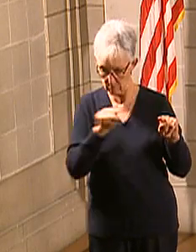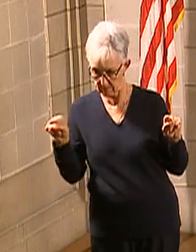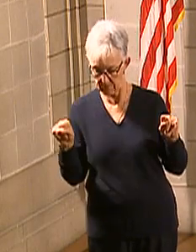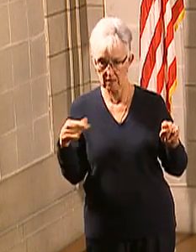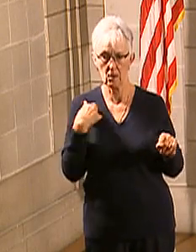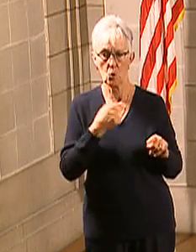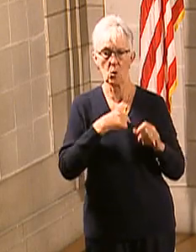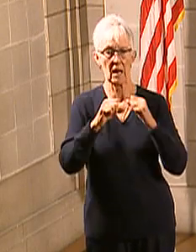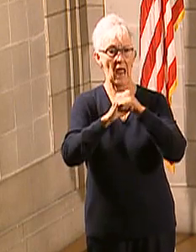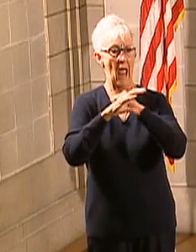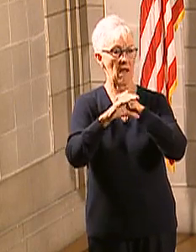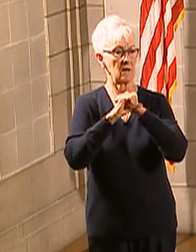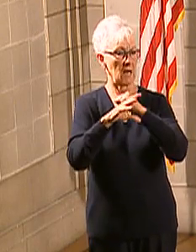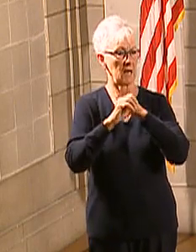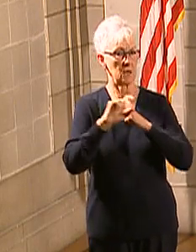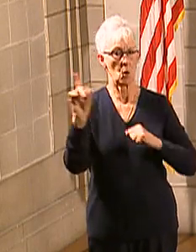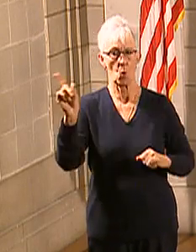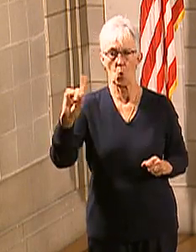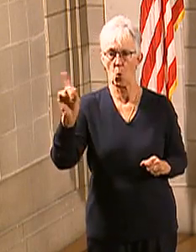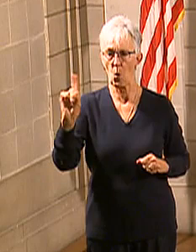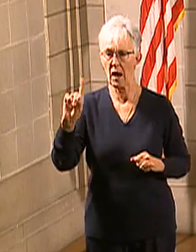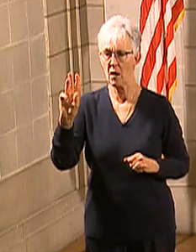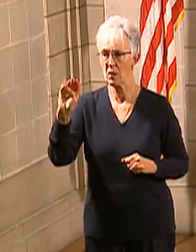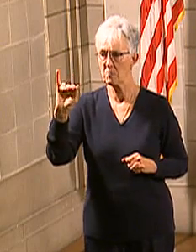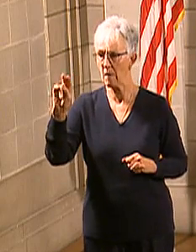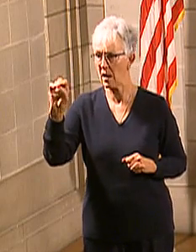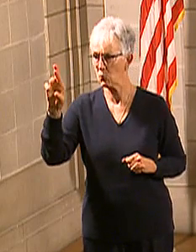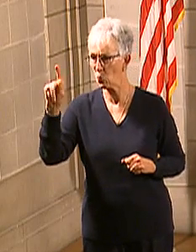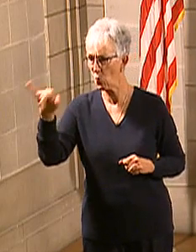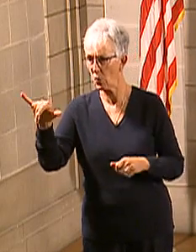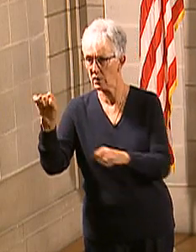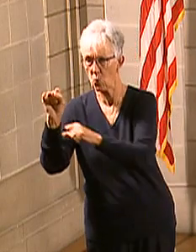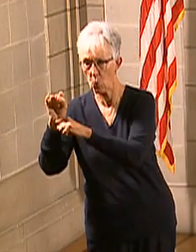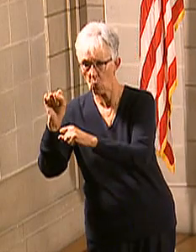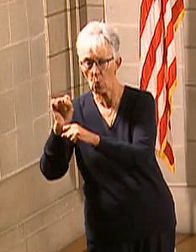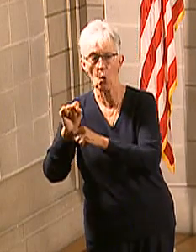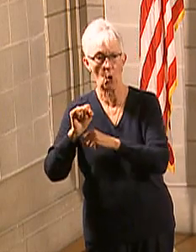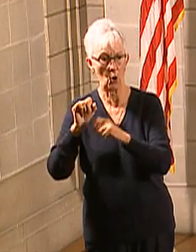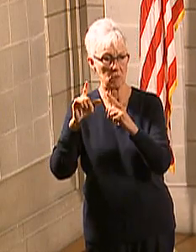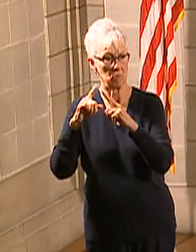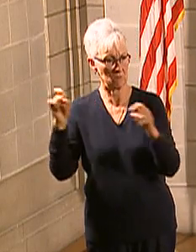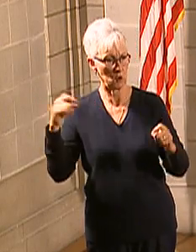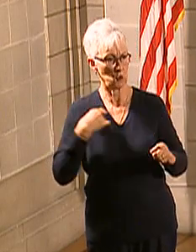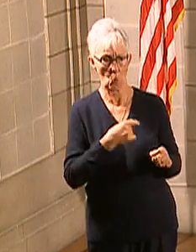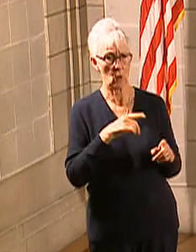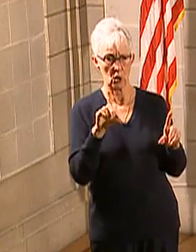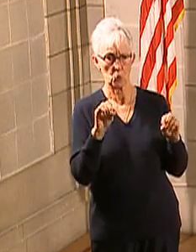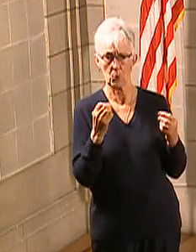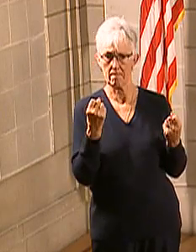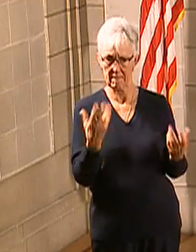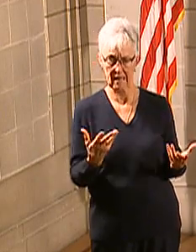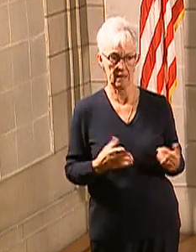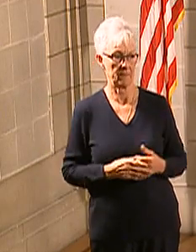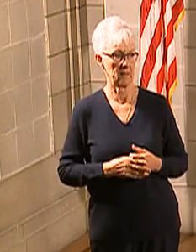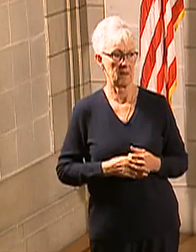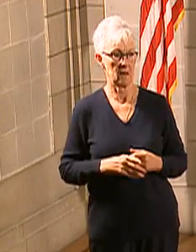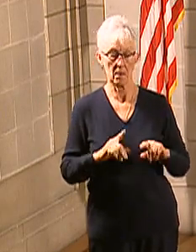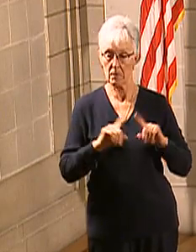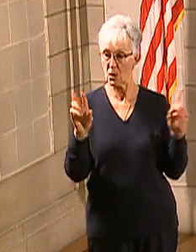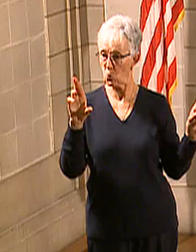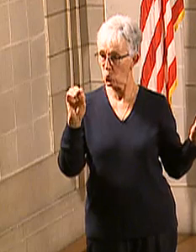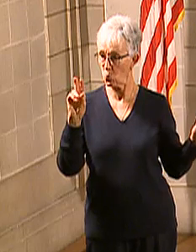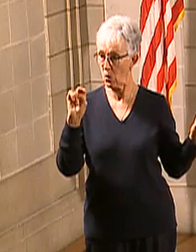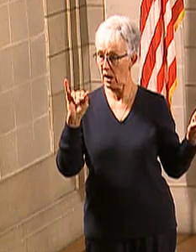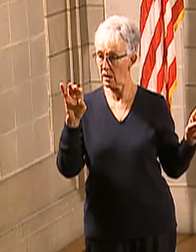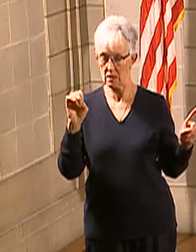advertise in places where minorities consume. We hire veterans and so forth. So we do a number of things. But what Ronnie did not tell me is that he